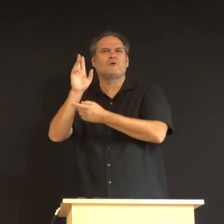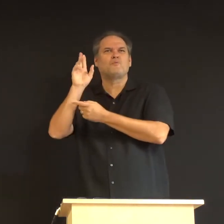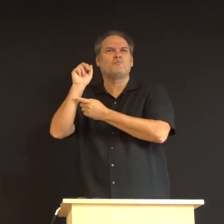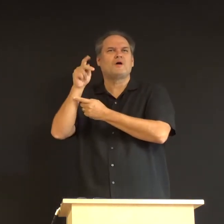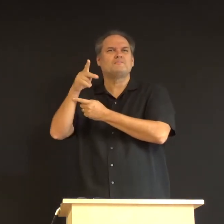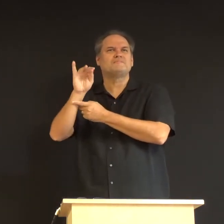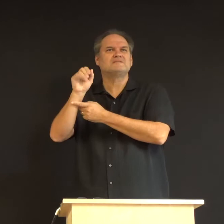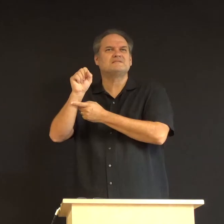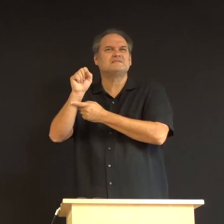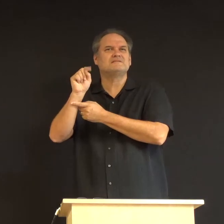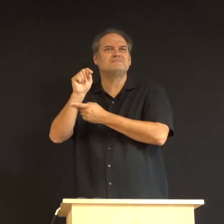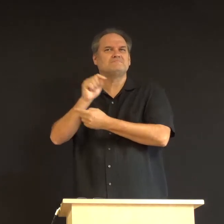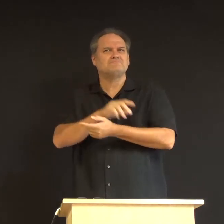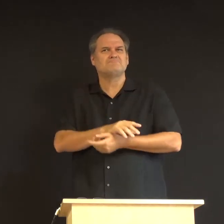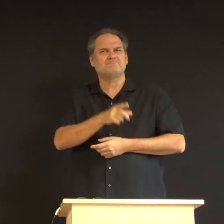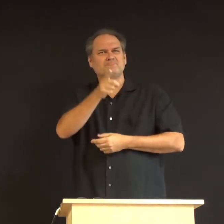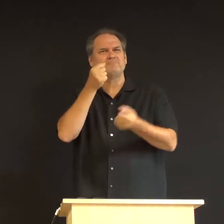I am supporting the rapist.